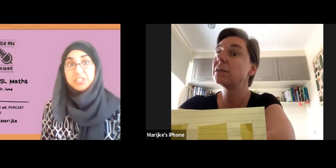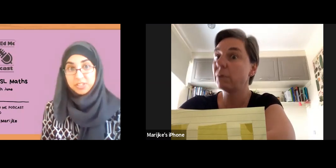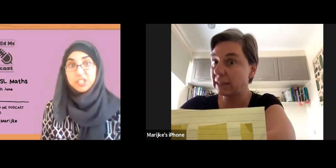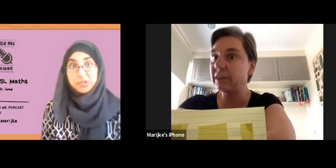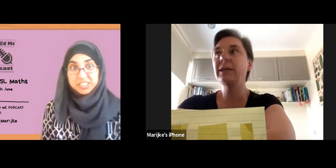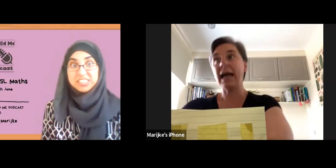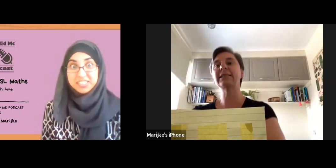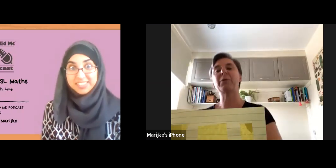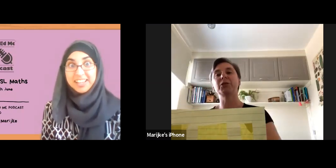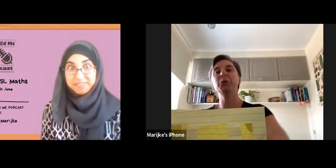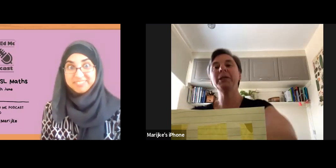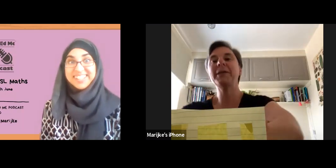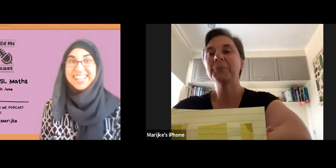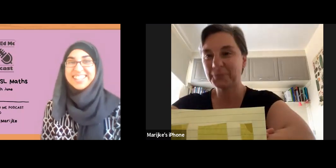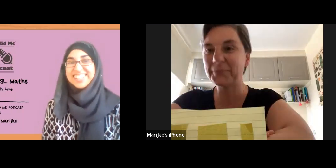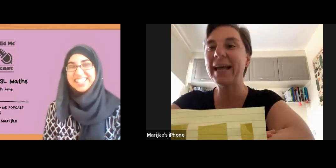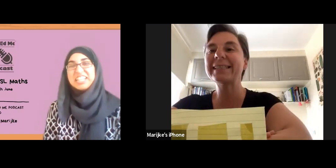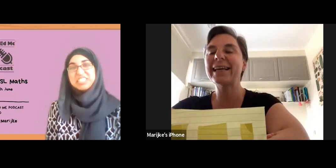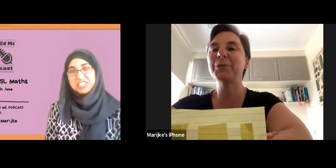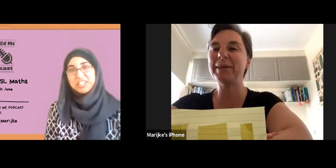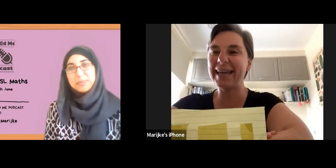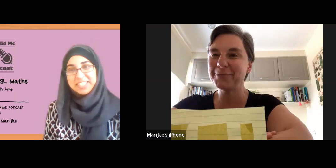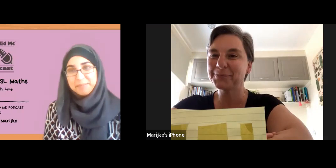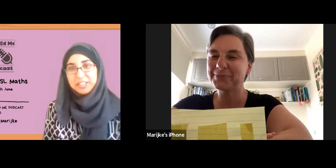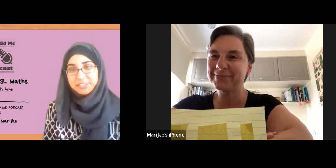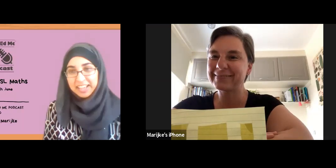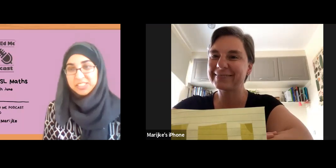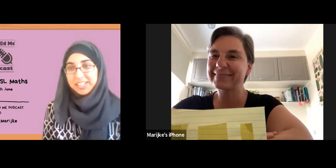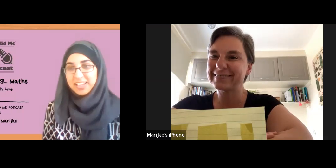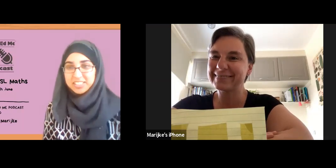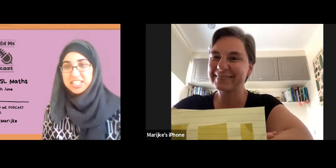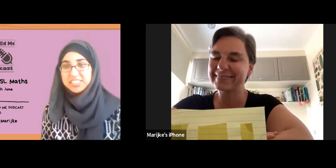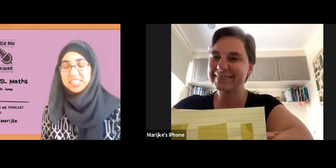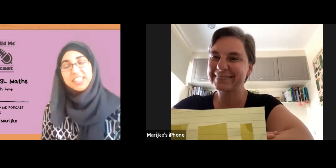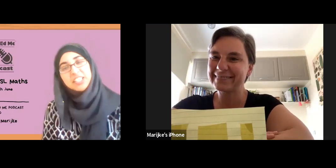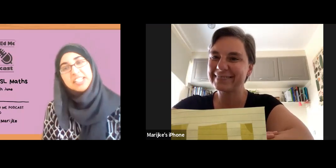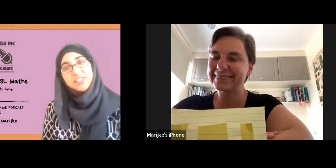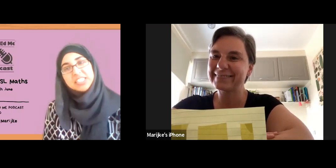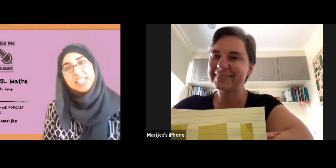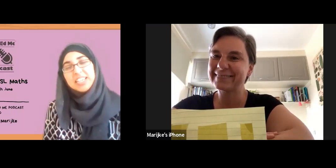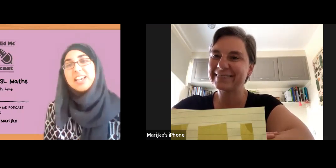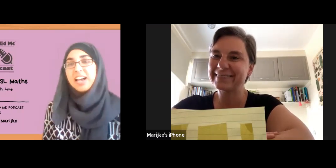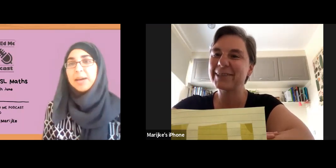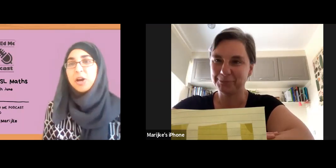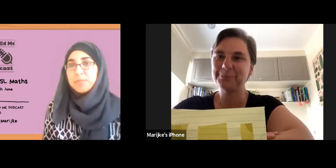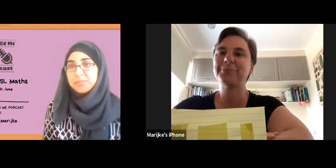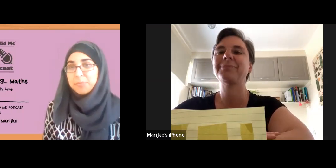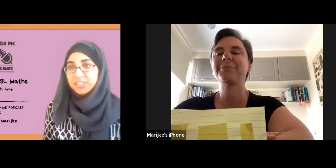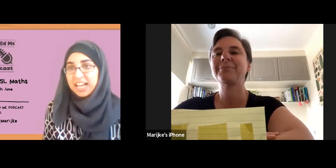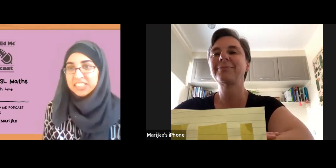So I'll definitely, yes, absolutely, yes. So she will be coming on next Thursday. So thank you guys for listening. Home Ed Me podcast